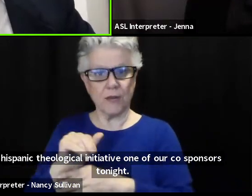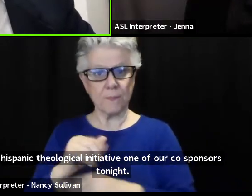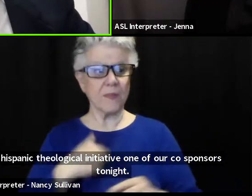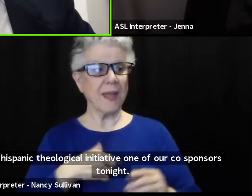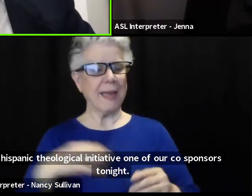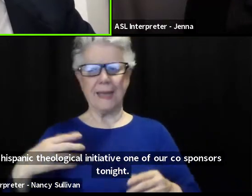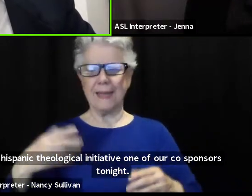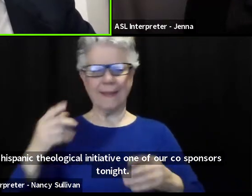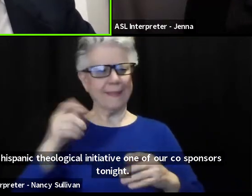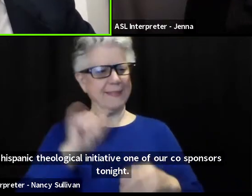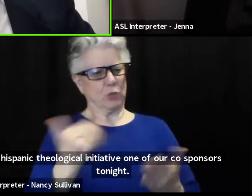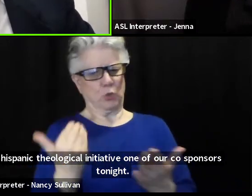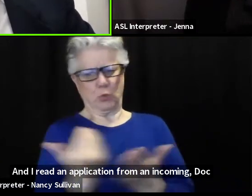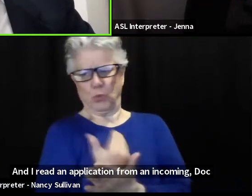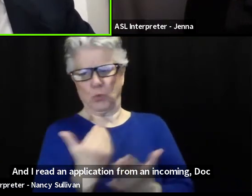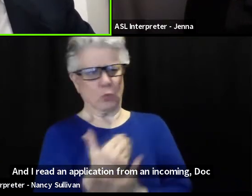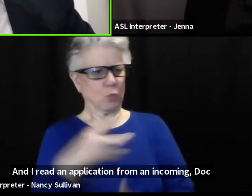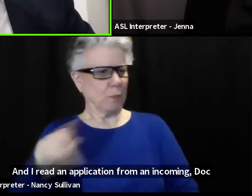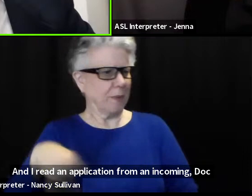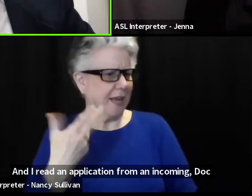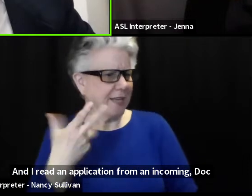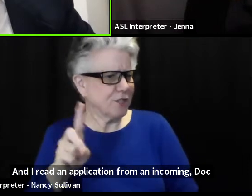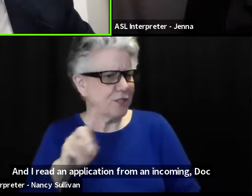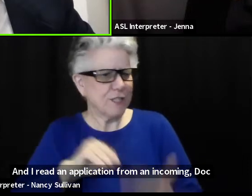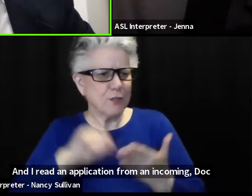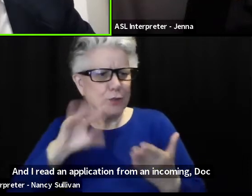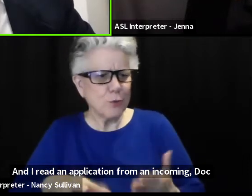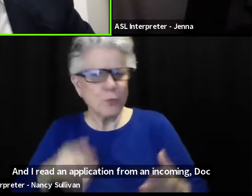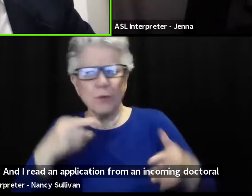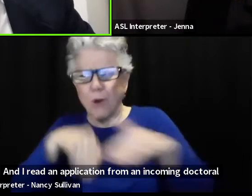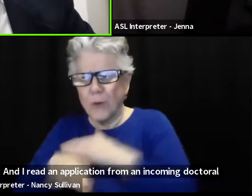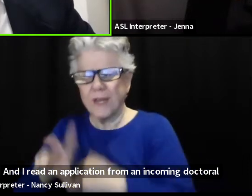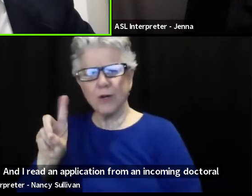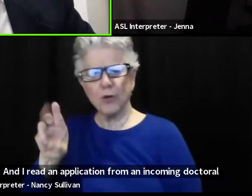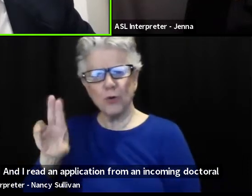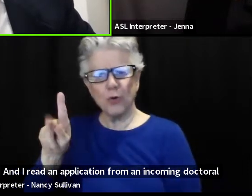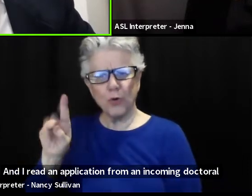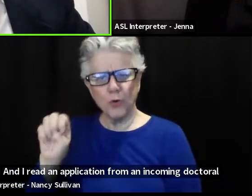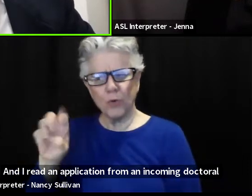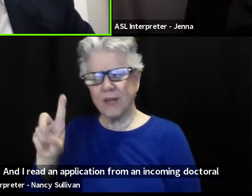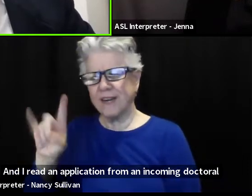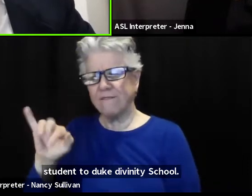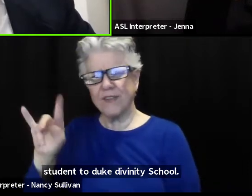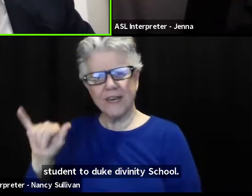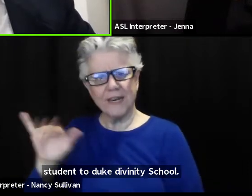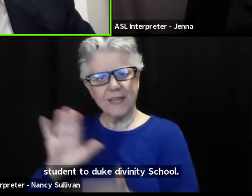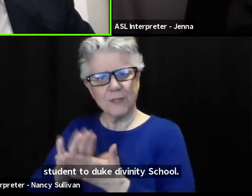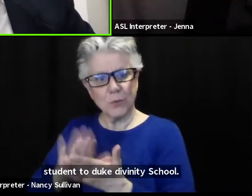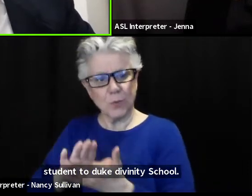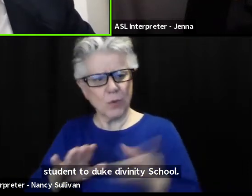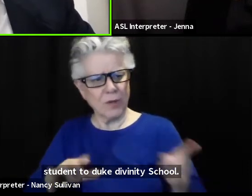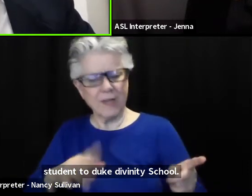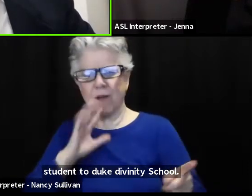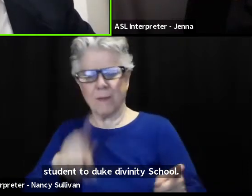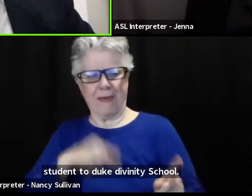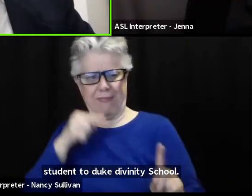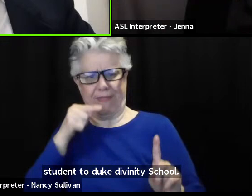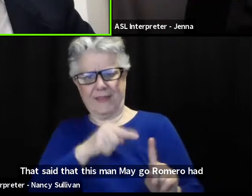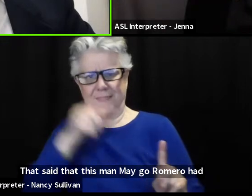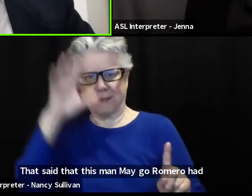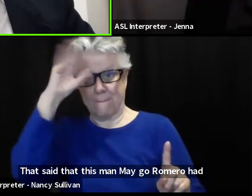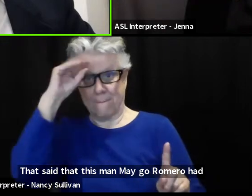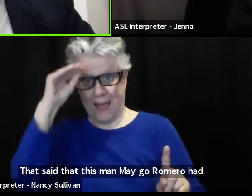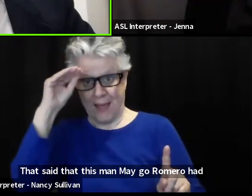from an incoming doctoral student to Duke Divinity School that said that this man, Miguel Romero, had